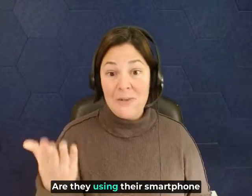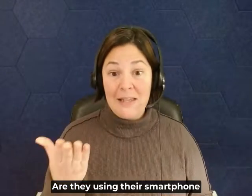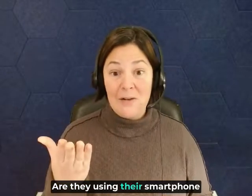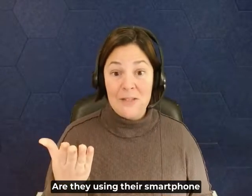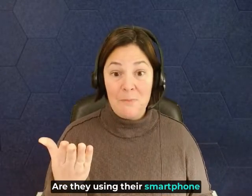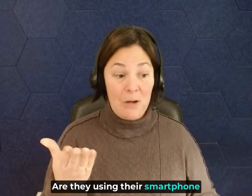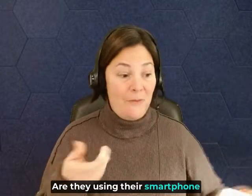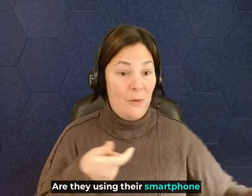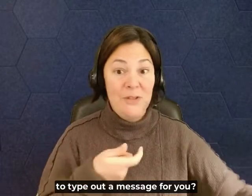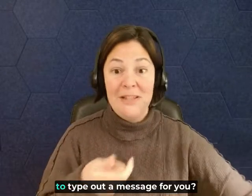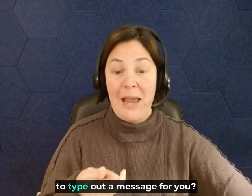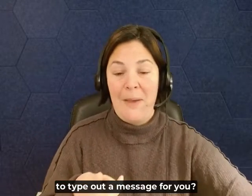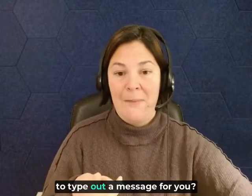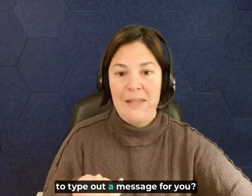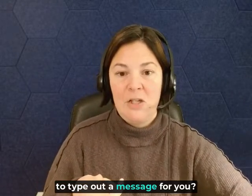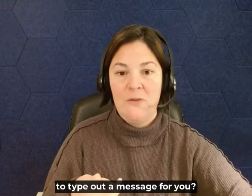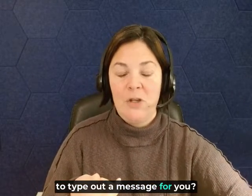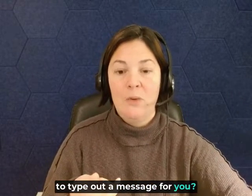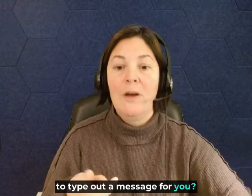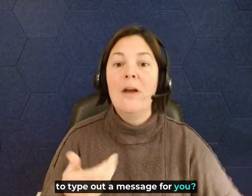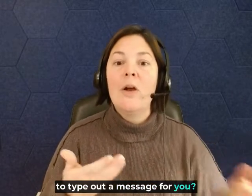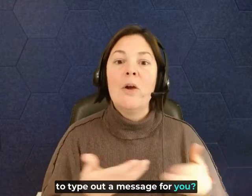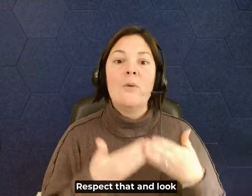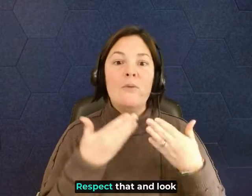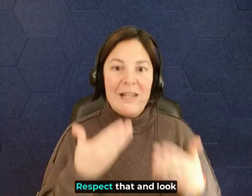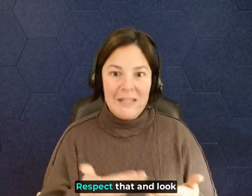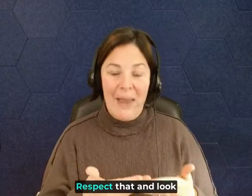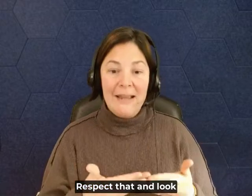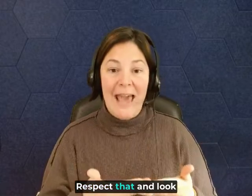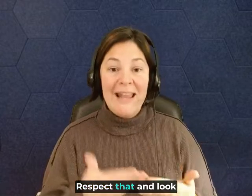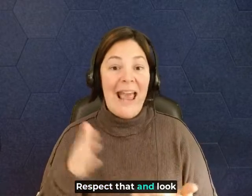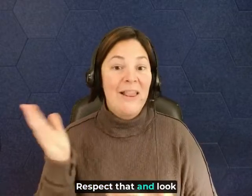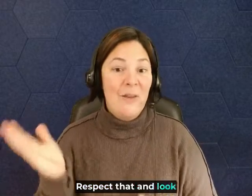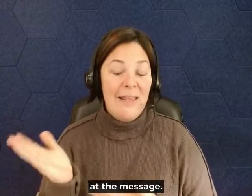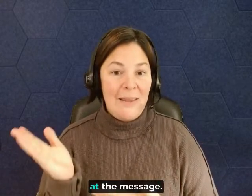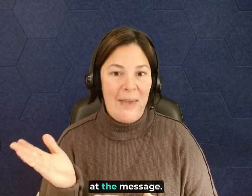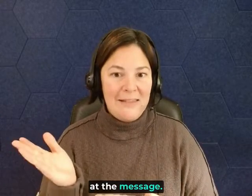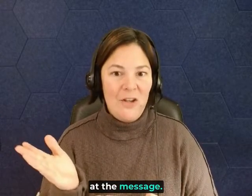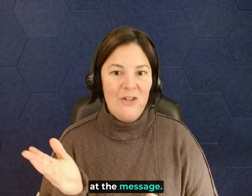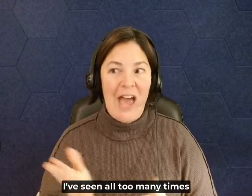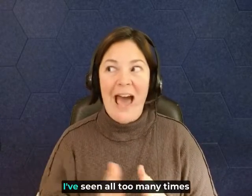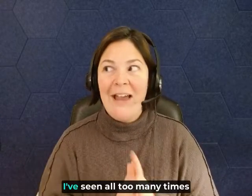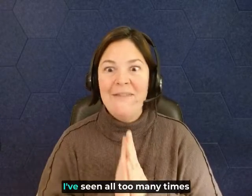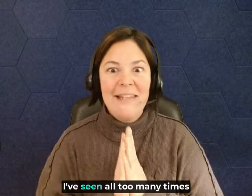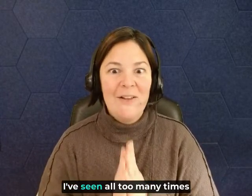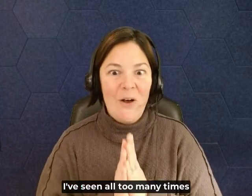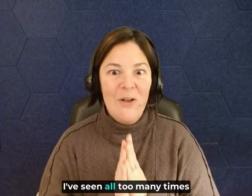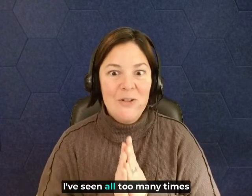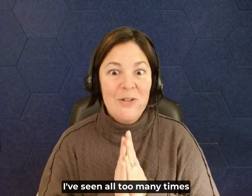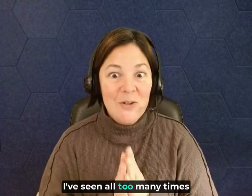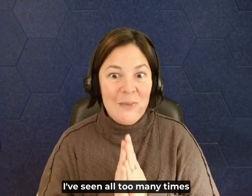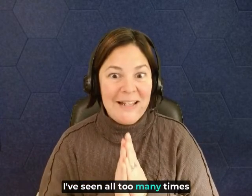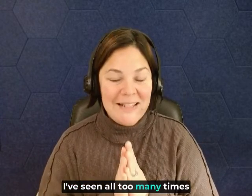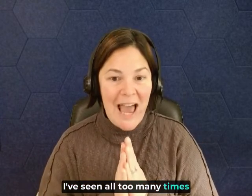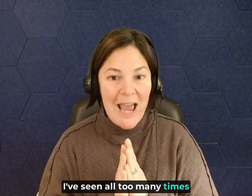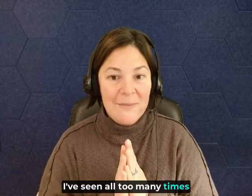their smartphone to type out a message for you? Respect that and look at the message. I've seen all too many times